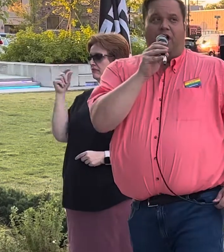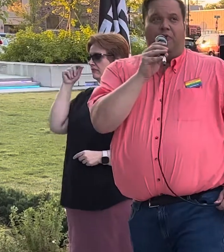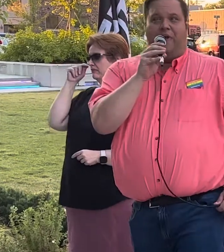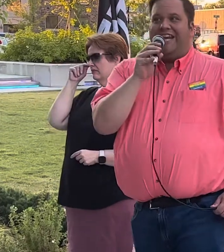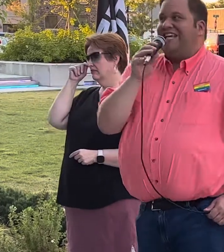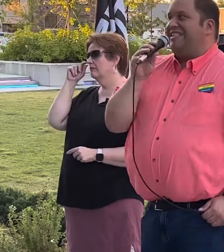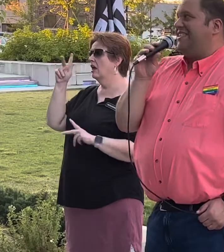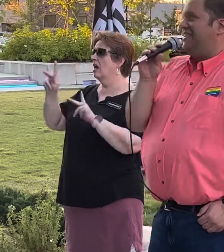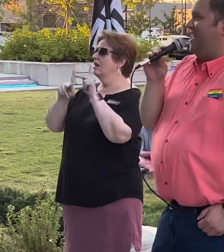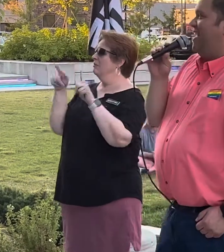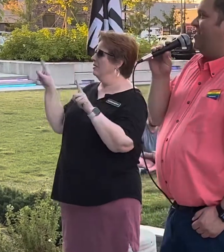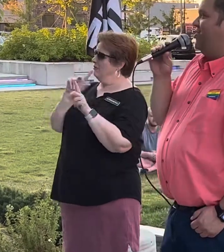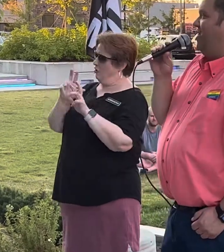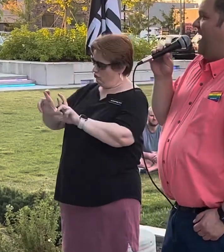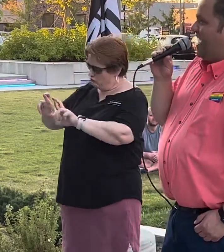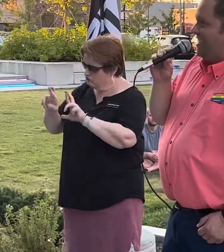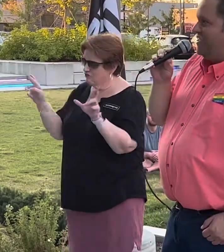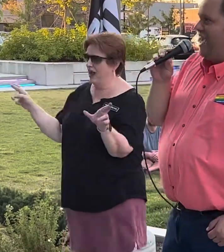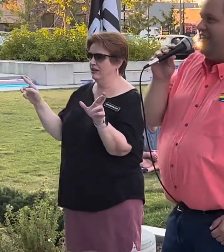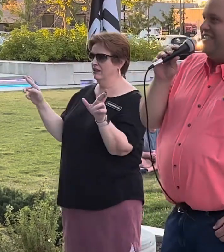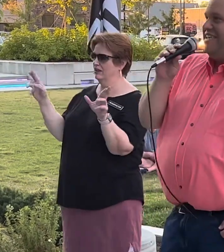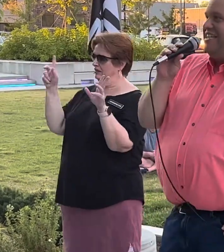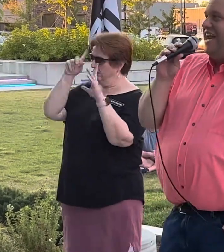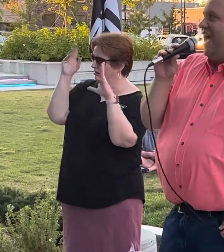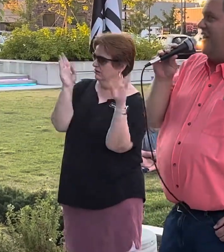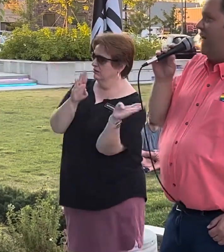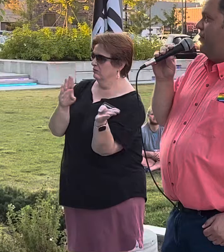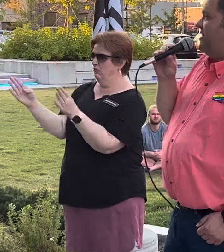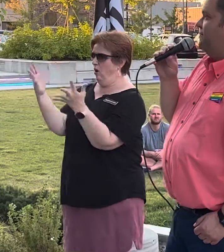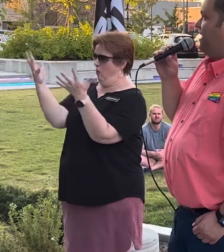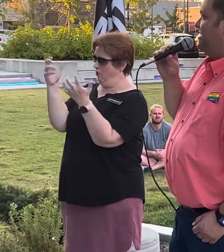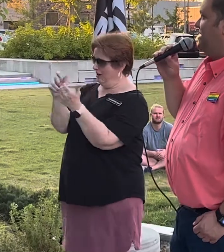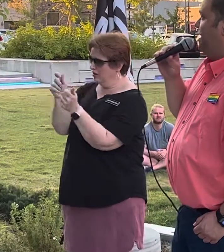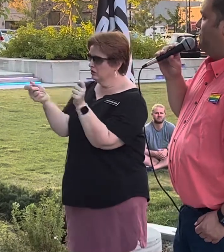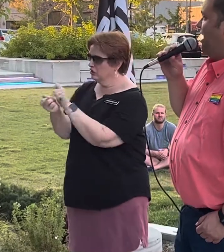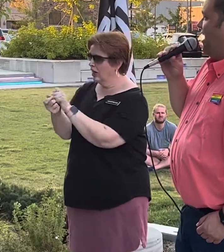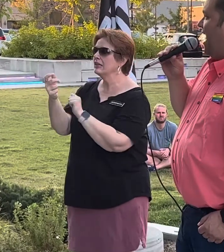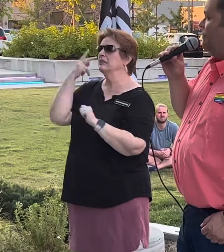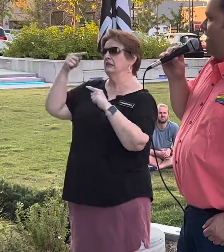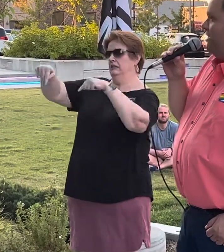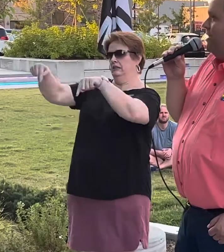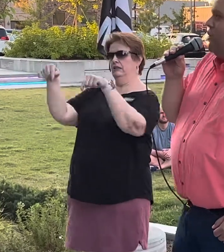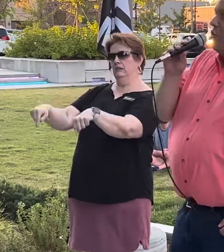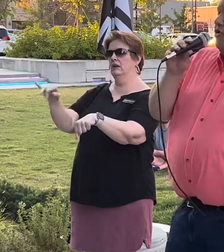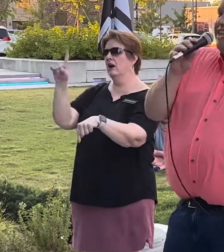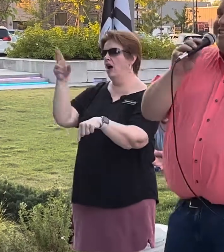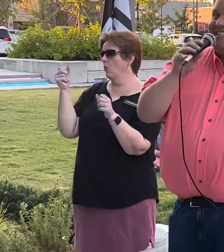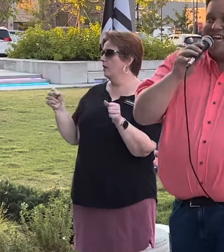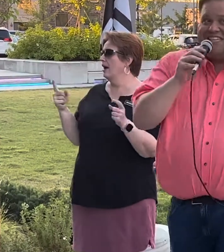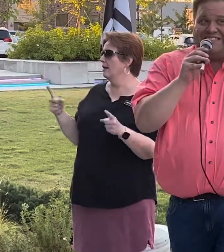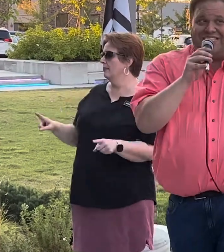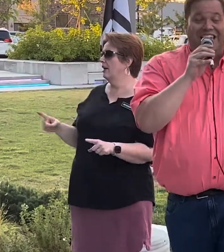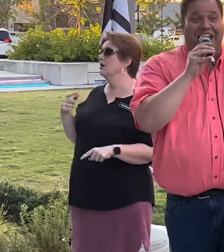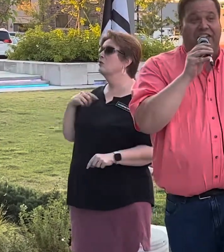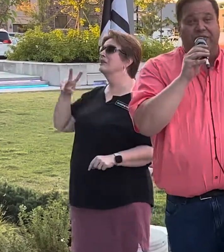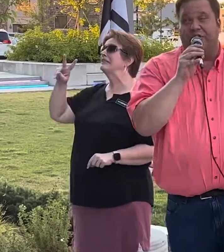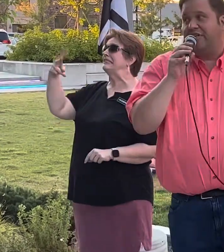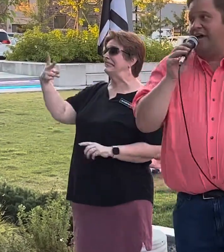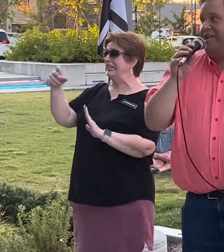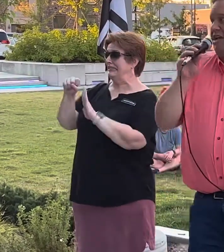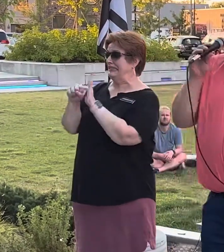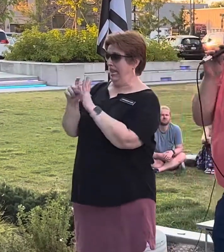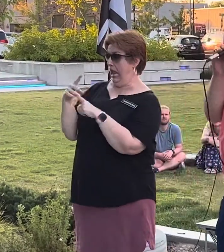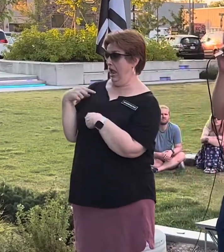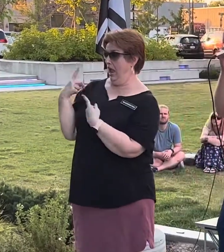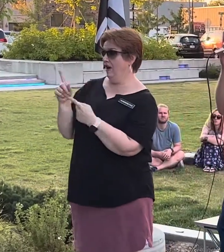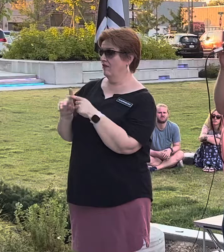People are ready to see a change, and they see that Idaho is the place that we can make it happen. We're only the second state ever to